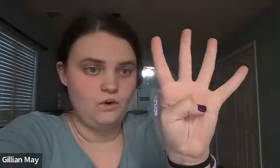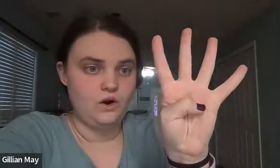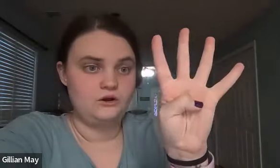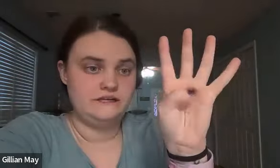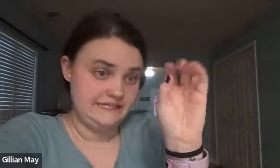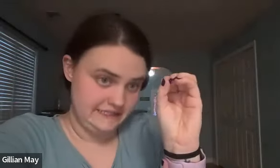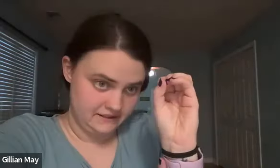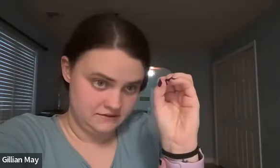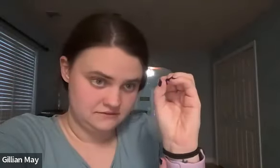40.